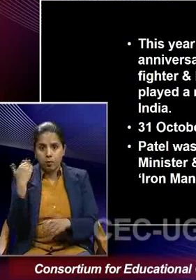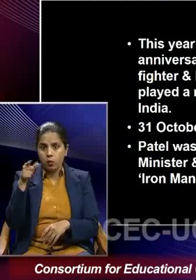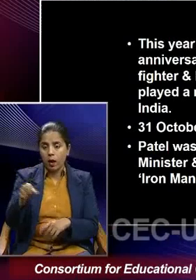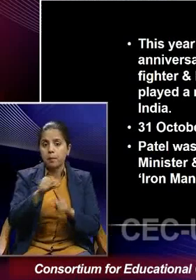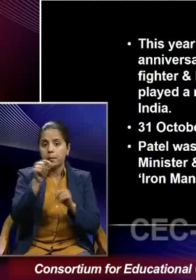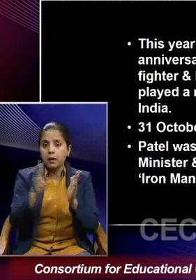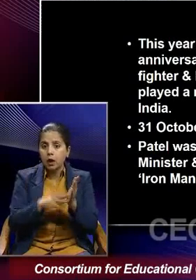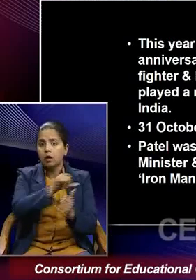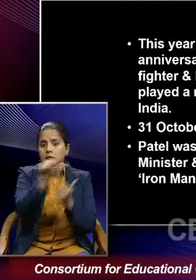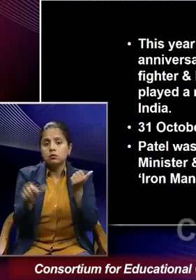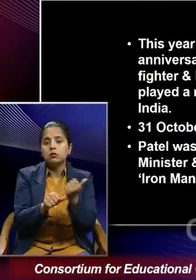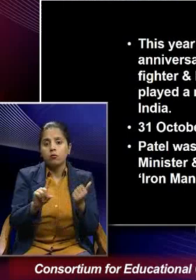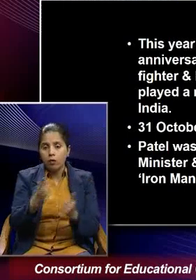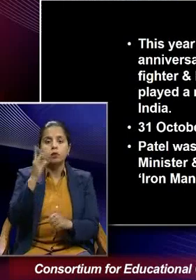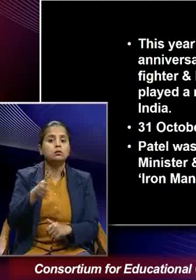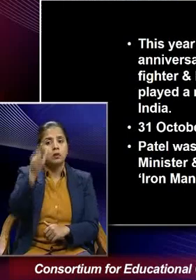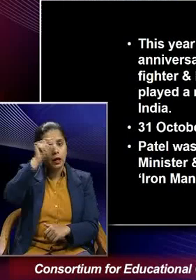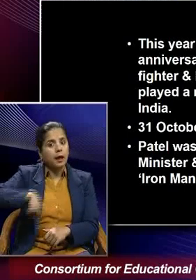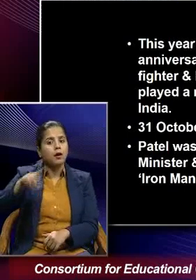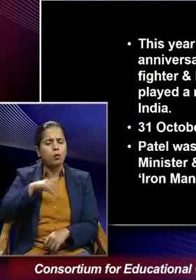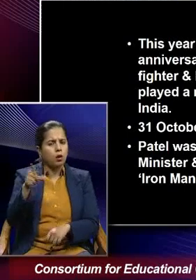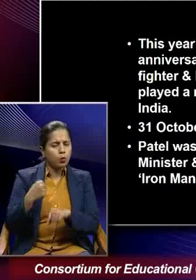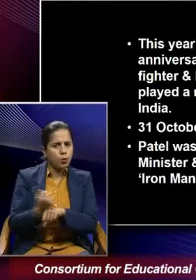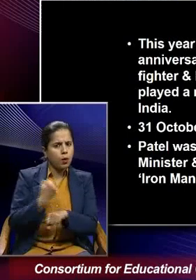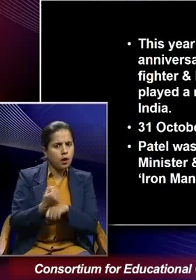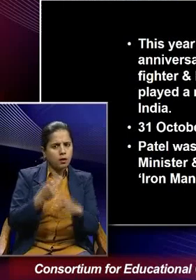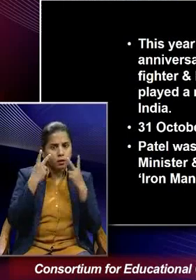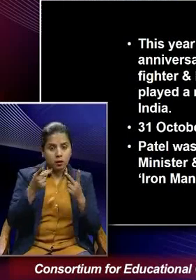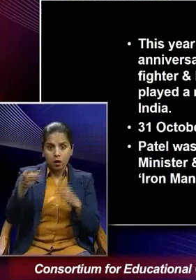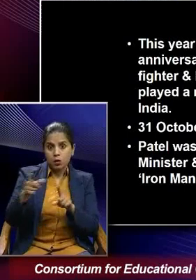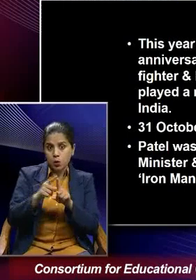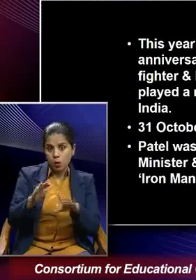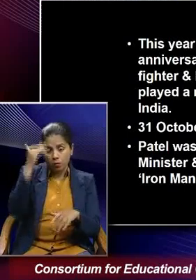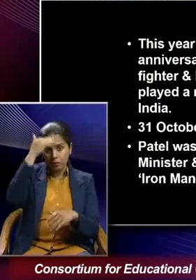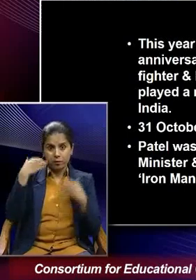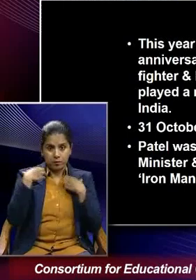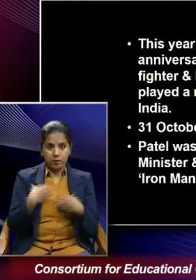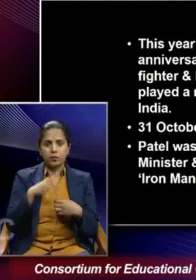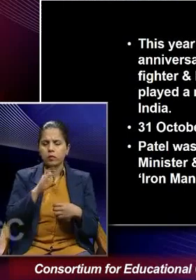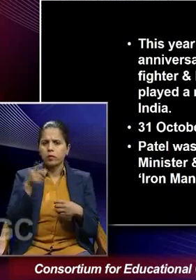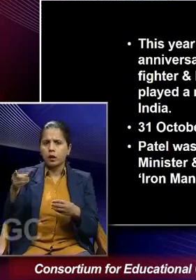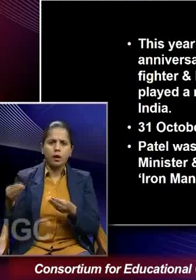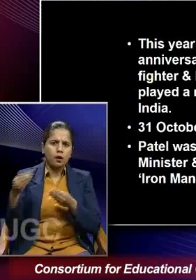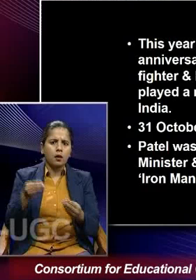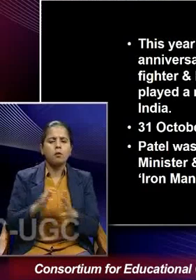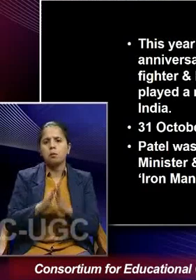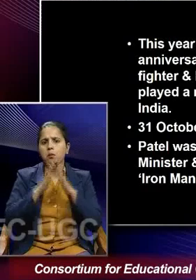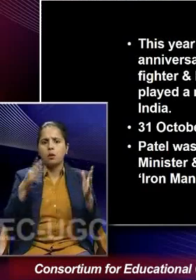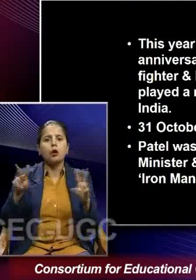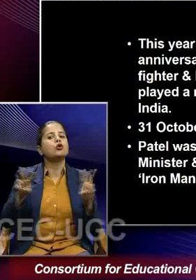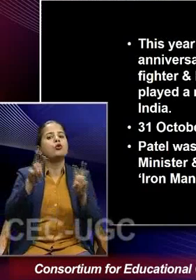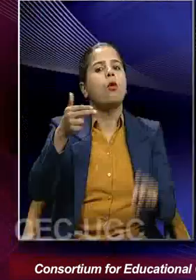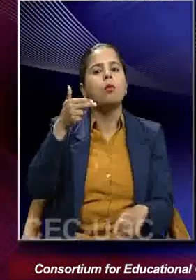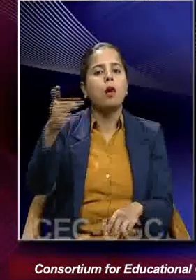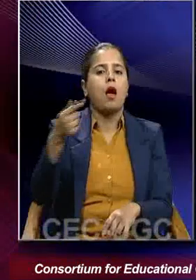of India, and the kind of work which was done by him which provided him this kind of a title that he